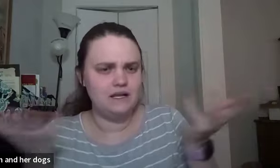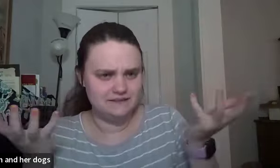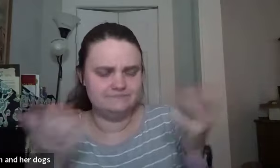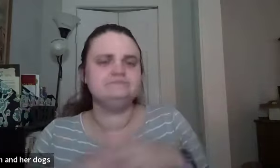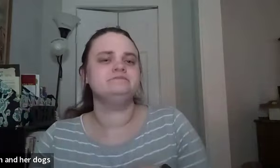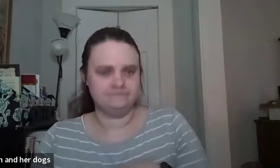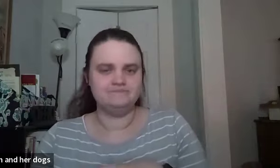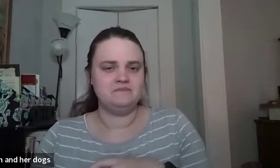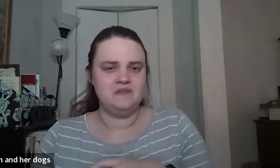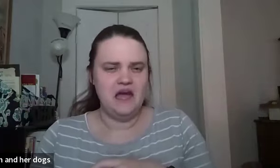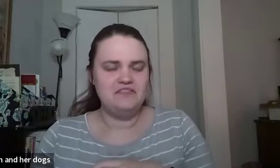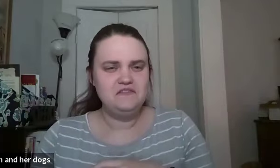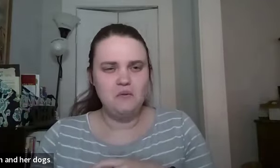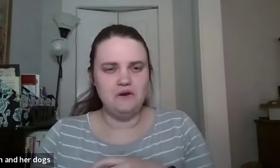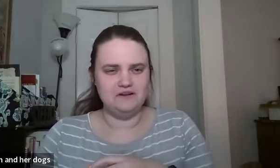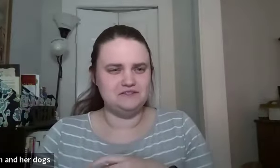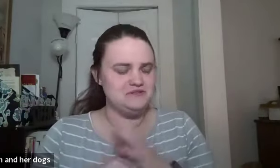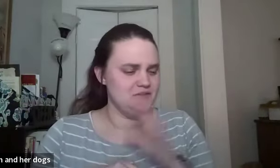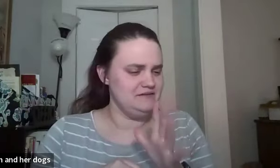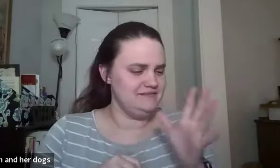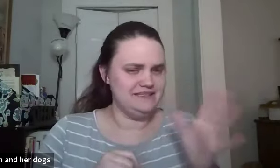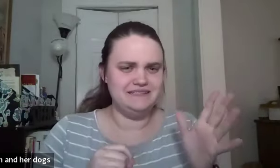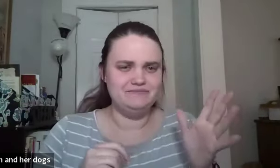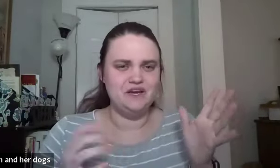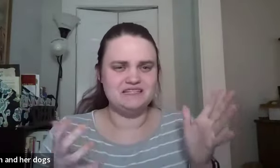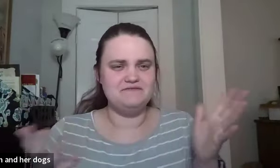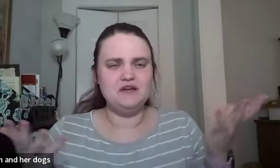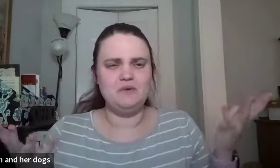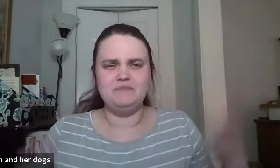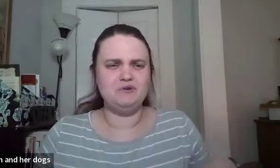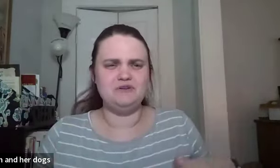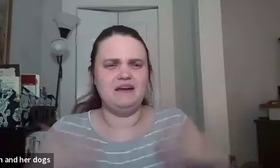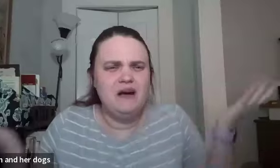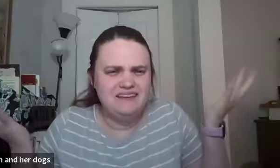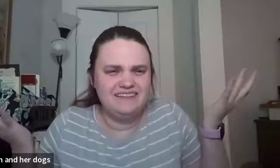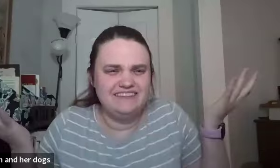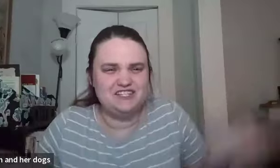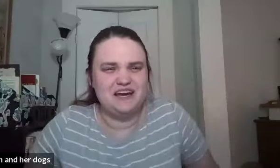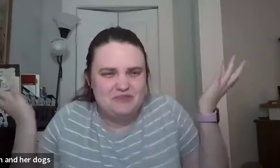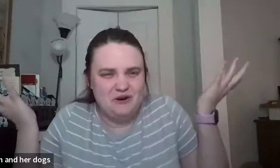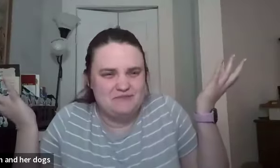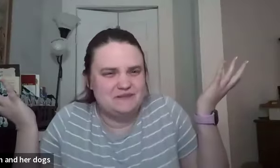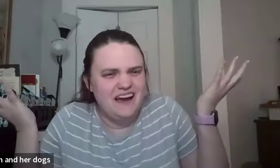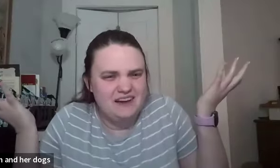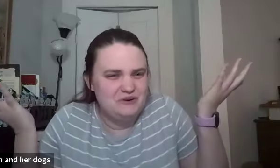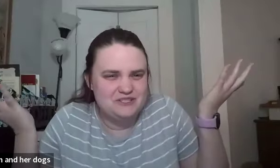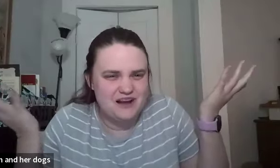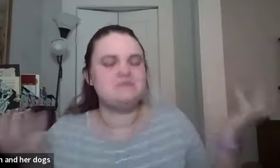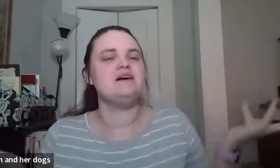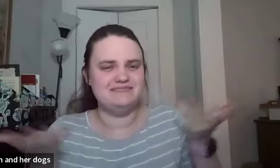what. I think that one also is very easy because I feel like when people are like, what? Like they just kind of put their arms up like, I don't know what you're talking about. It's